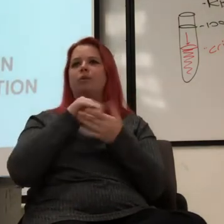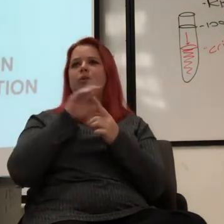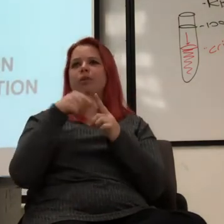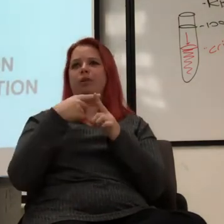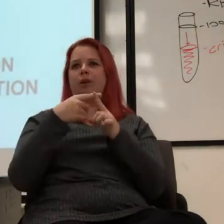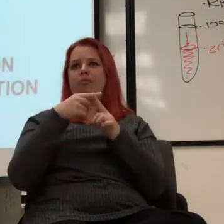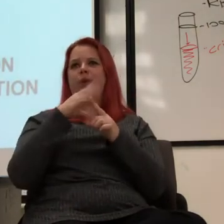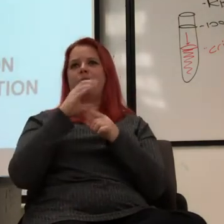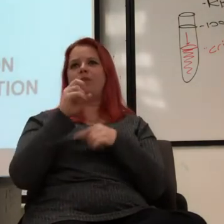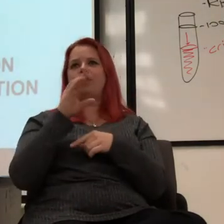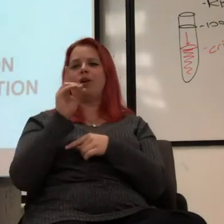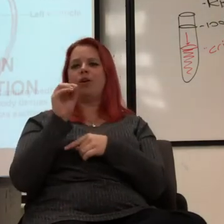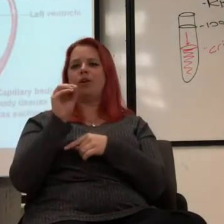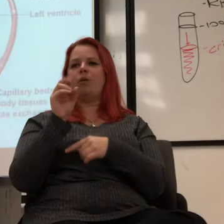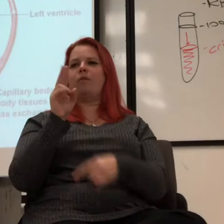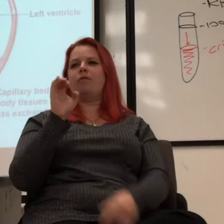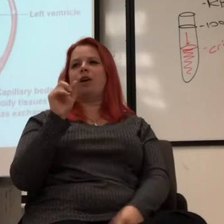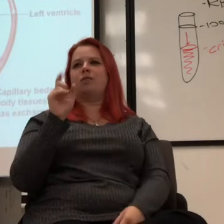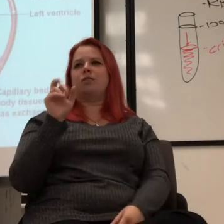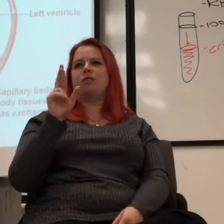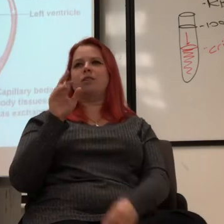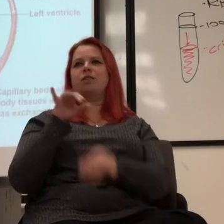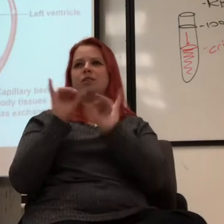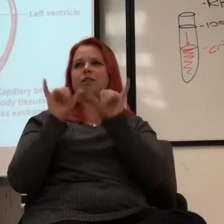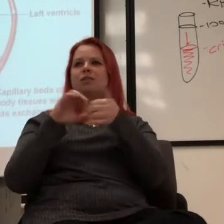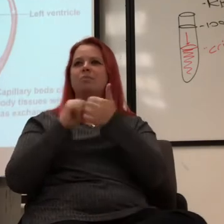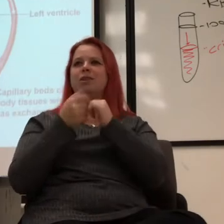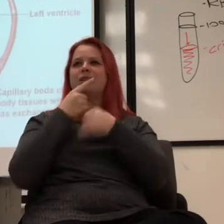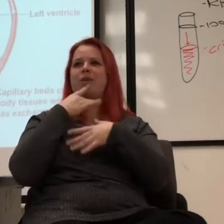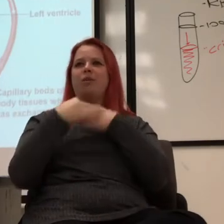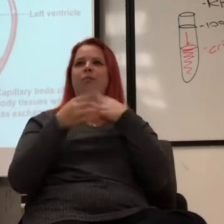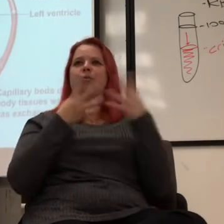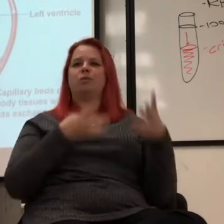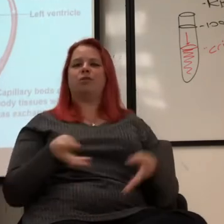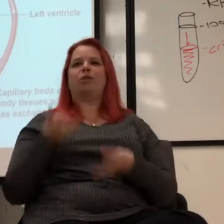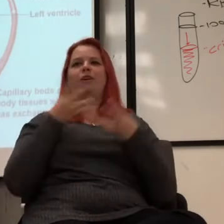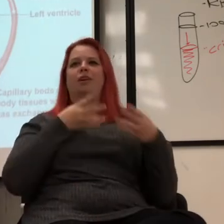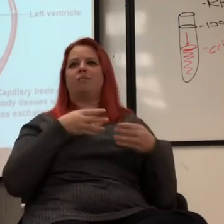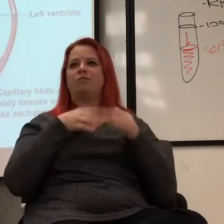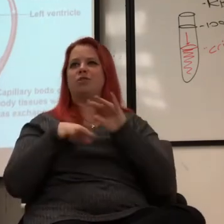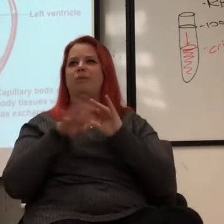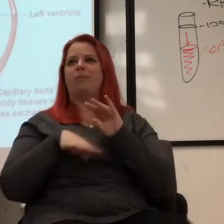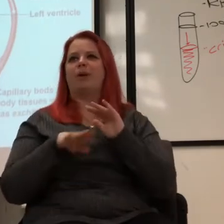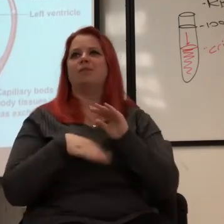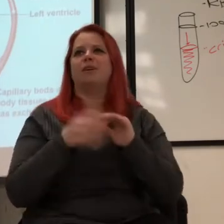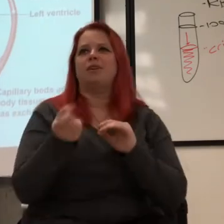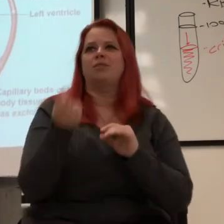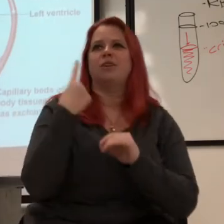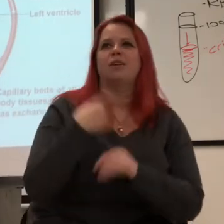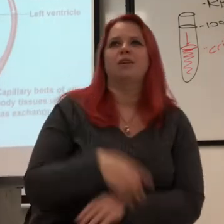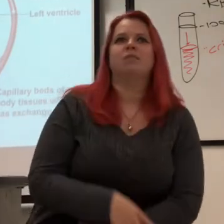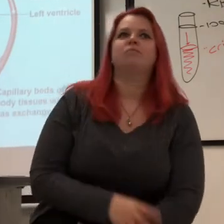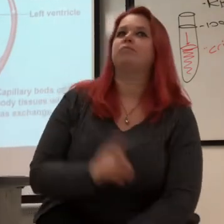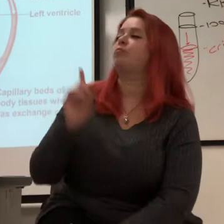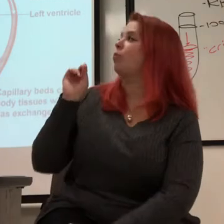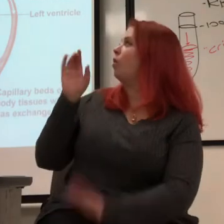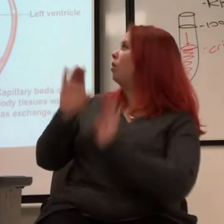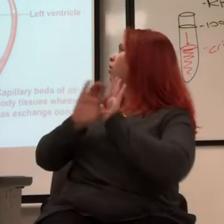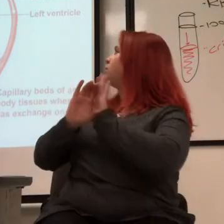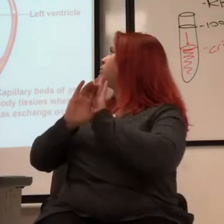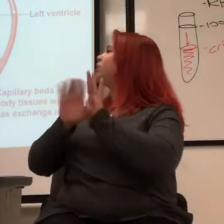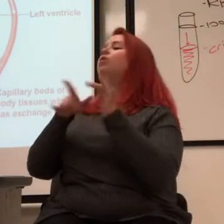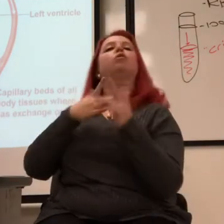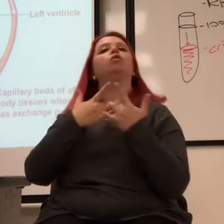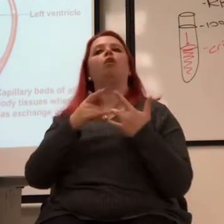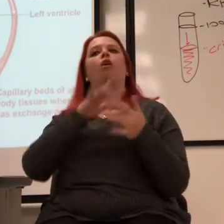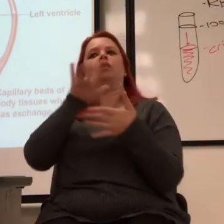how the blood circulates. That's a pretty basic thing to understand. And I'll start with that. And so in this figure, they put the heart as the